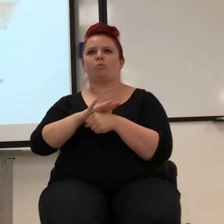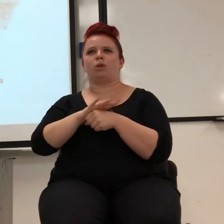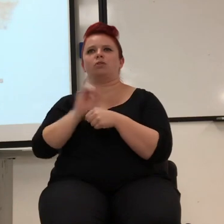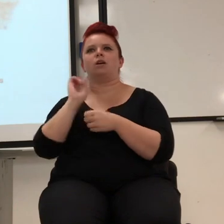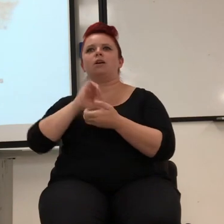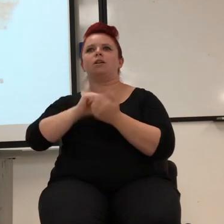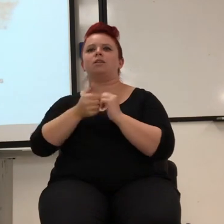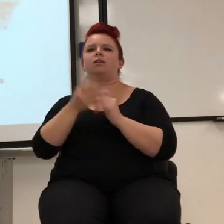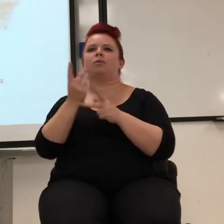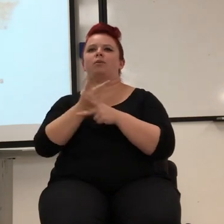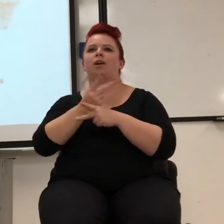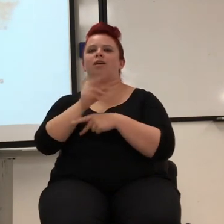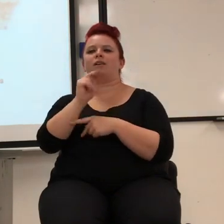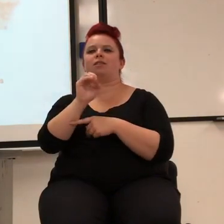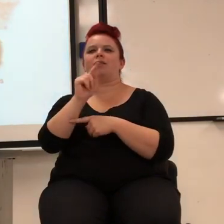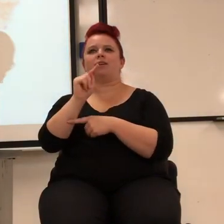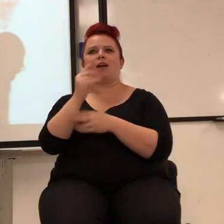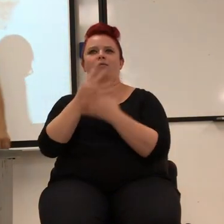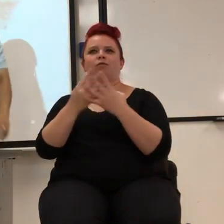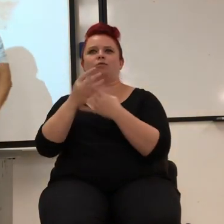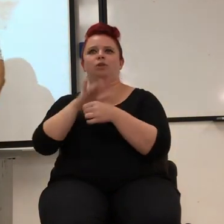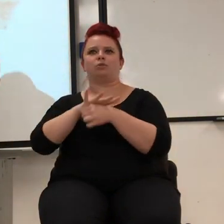call the net filtration pressure.